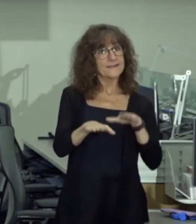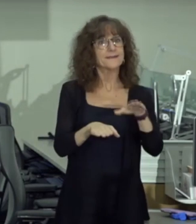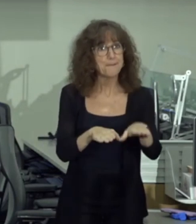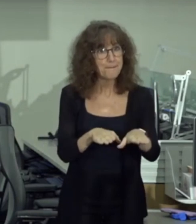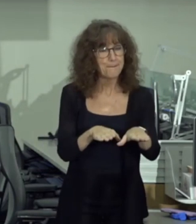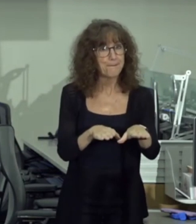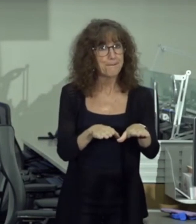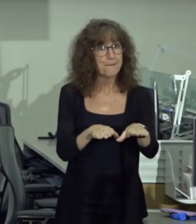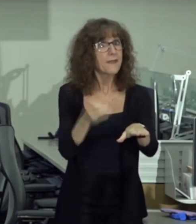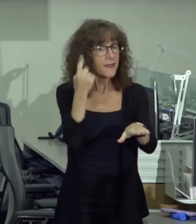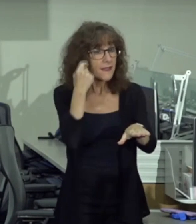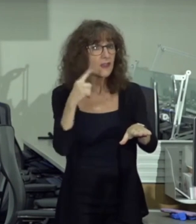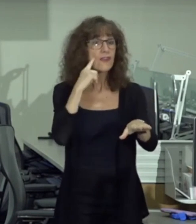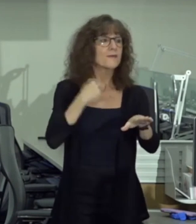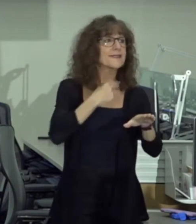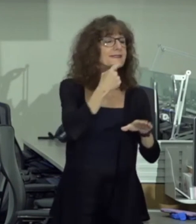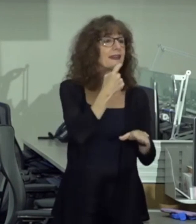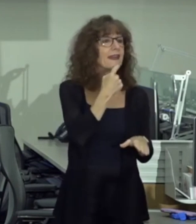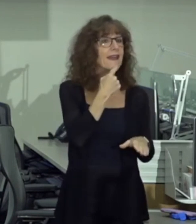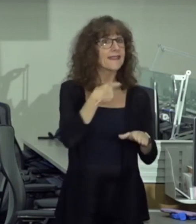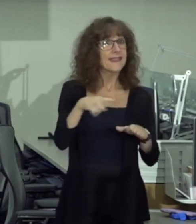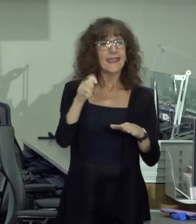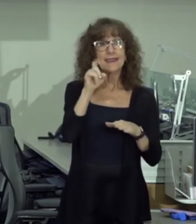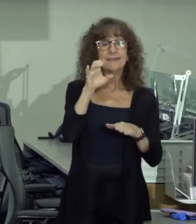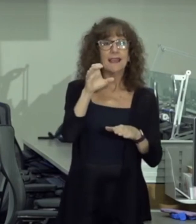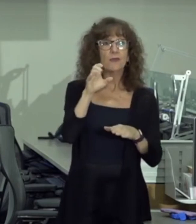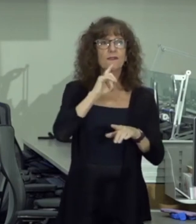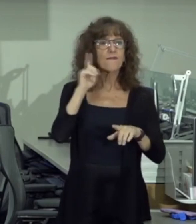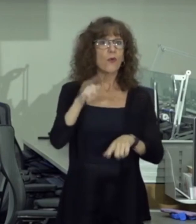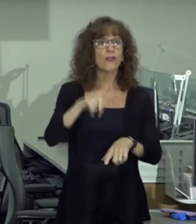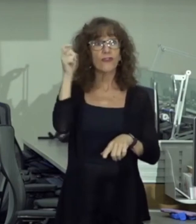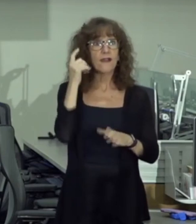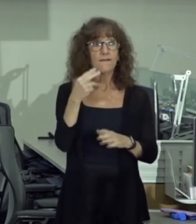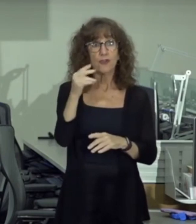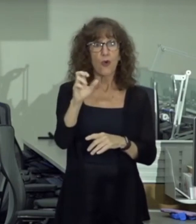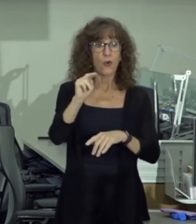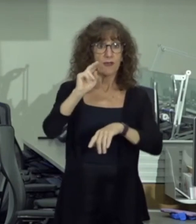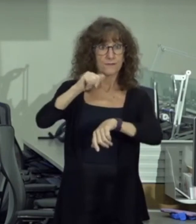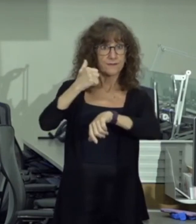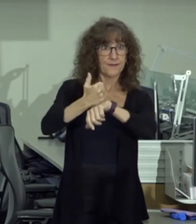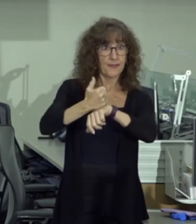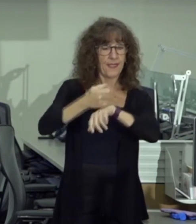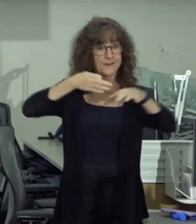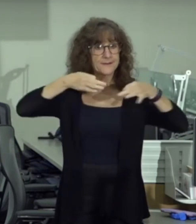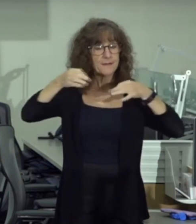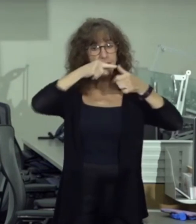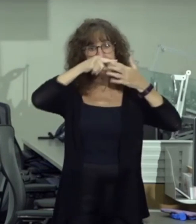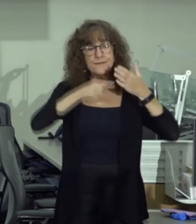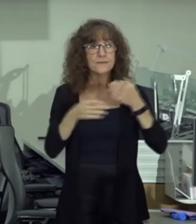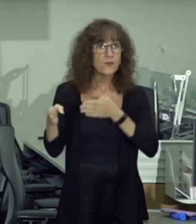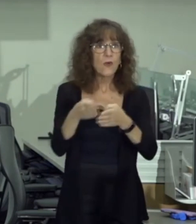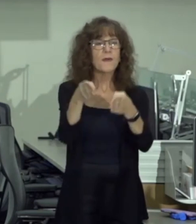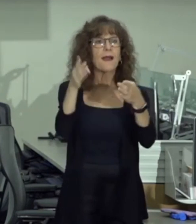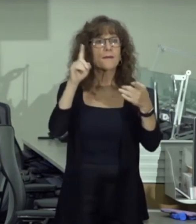forward. You heard me talk about the executive order that Governor Hogan established, and that he laid out his roadmap